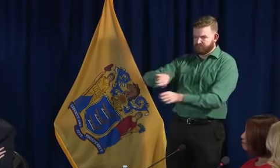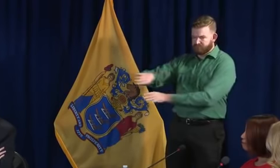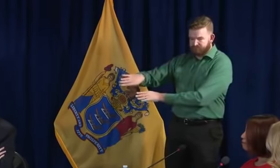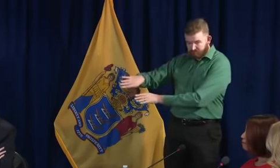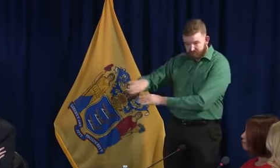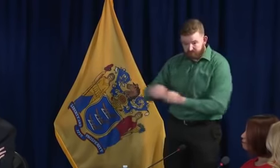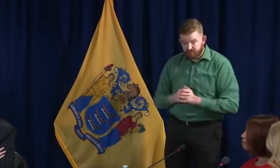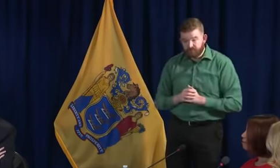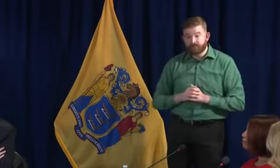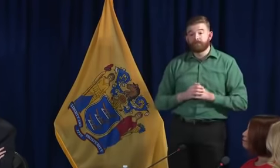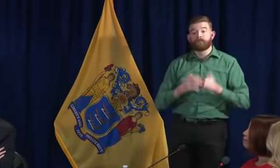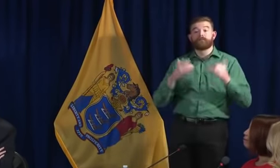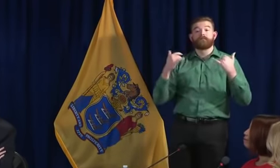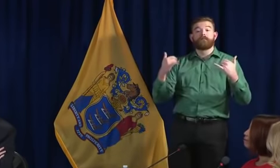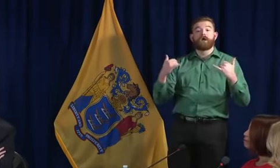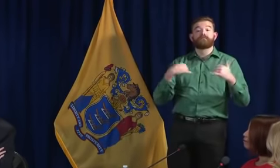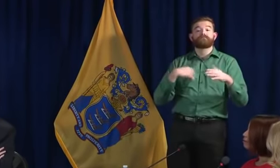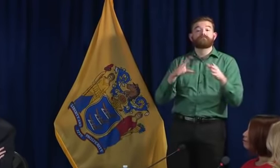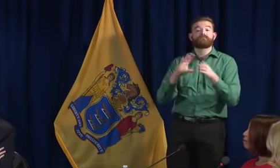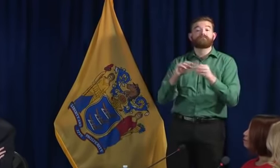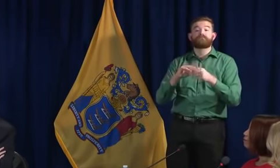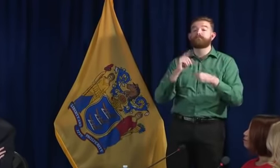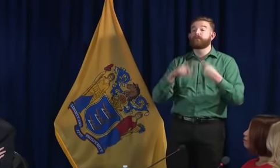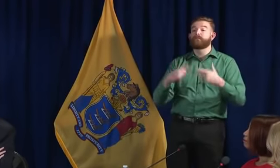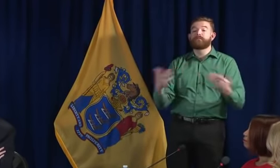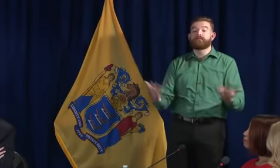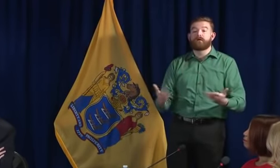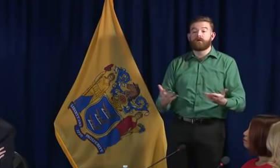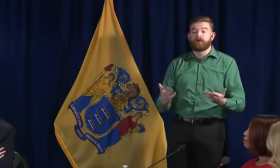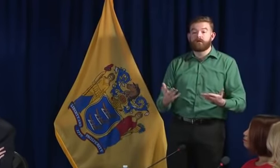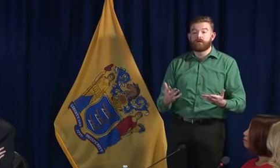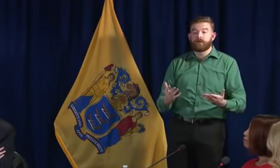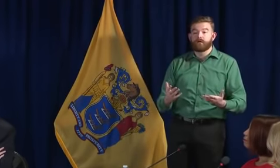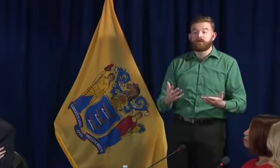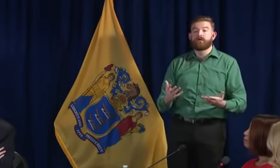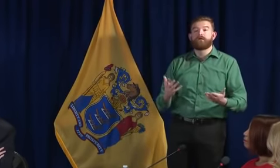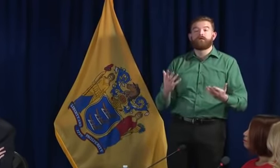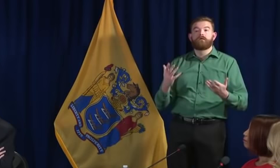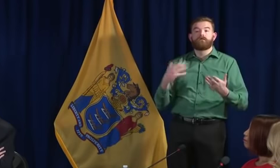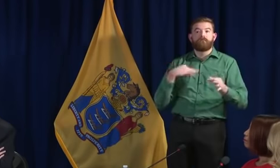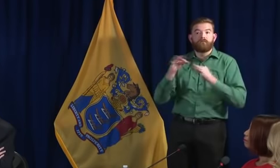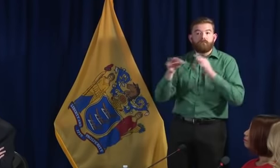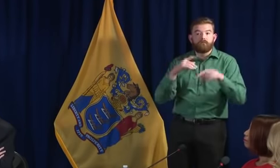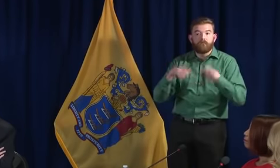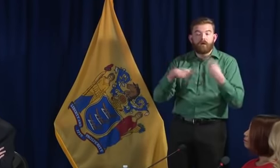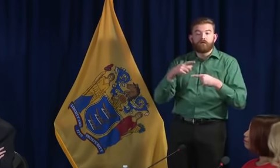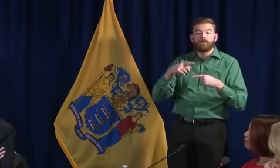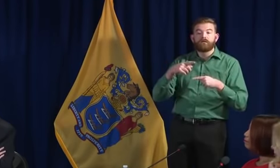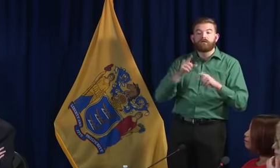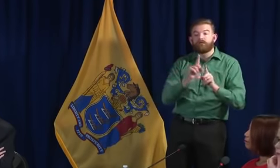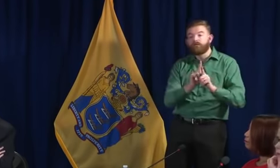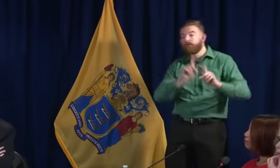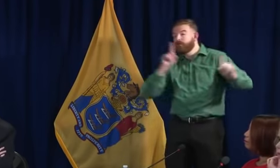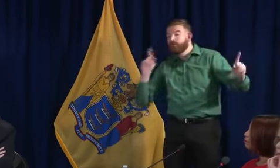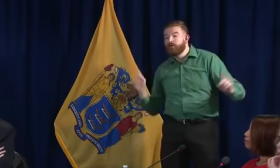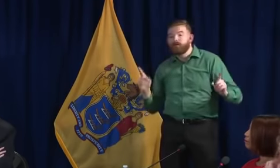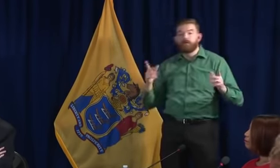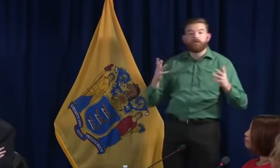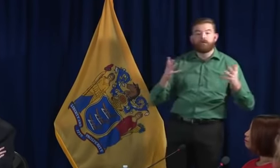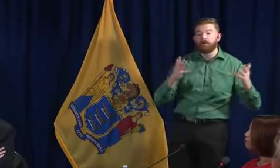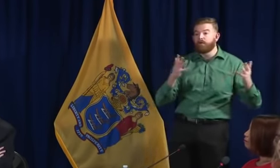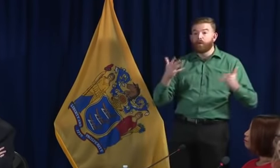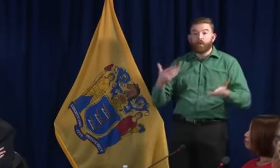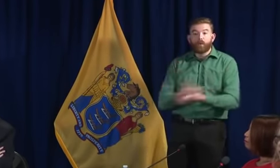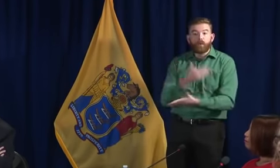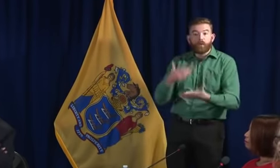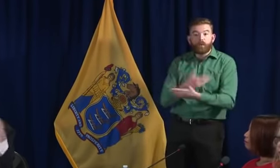social distancing steps, such as we did yesterday with indoor malls, but just know that we're continuing to look and monitor what